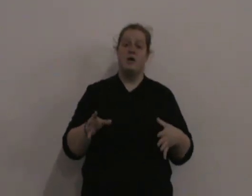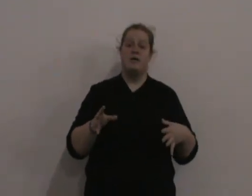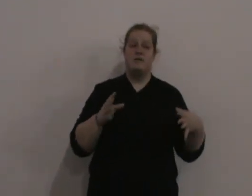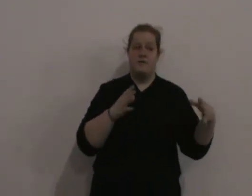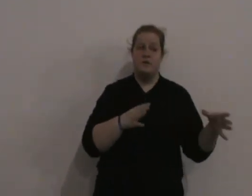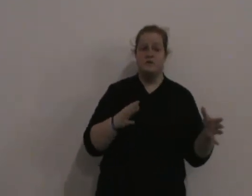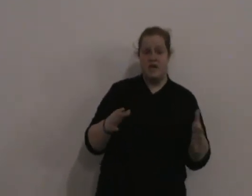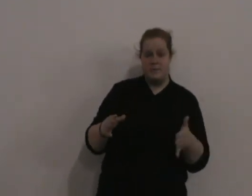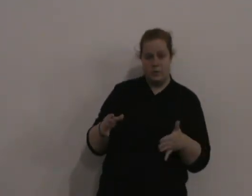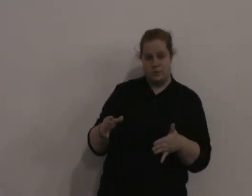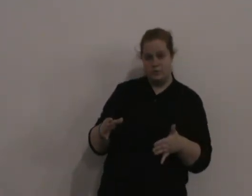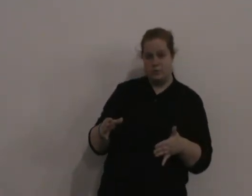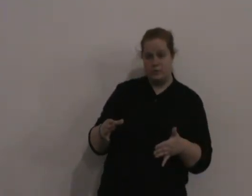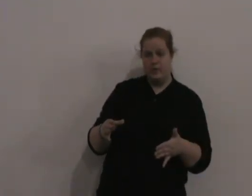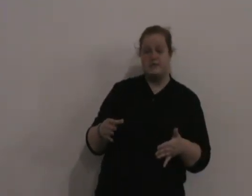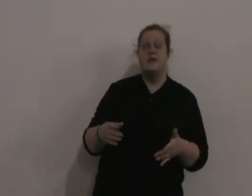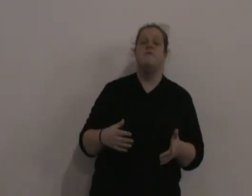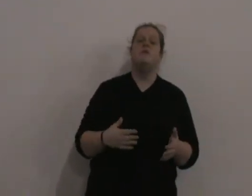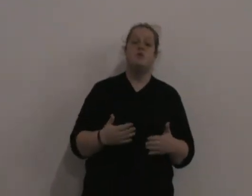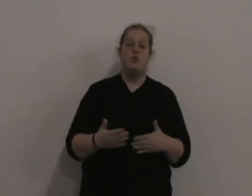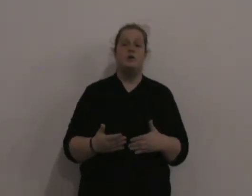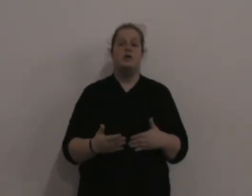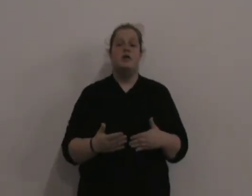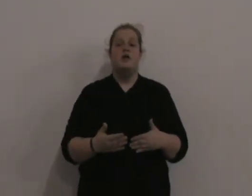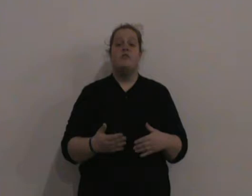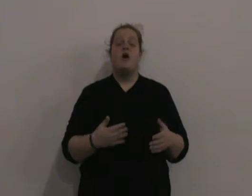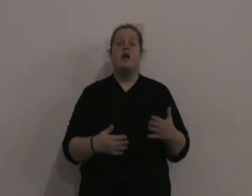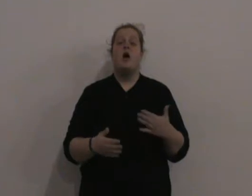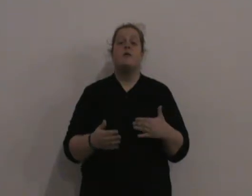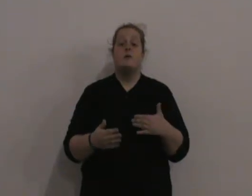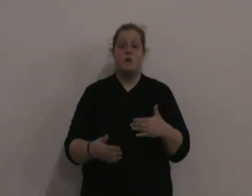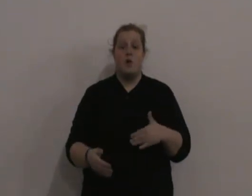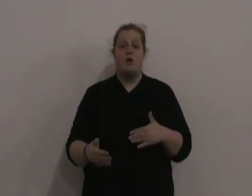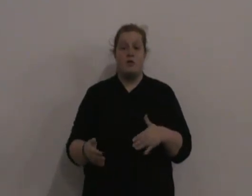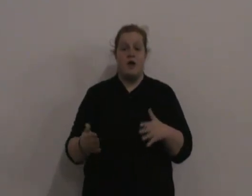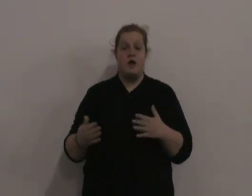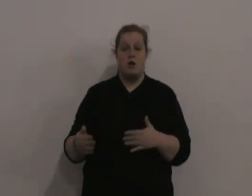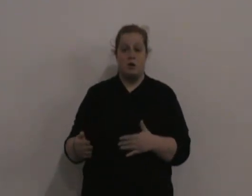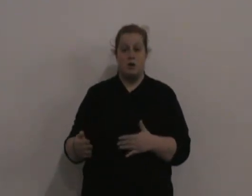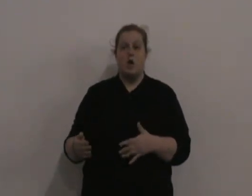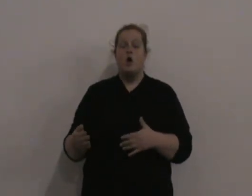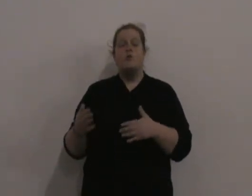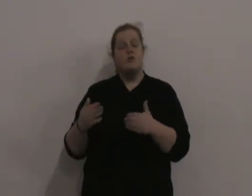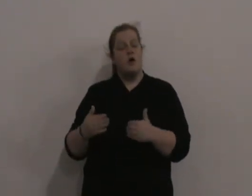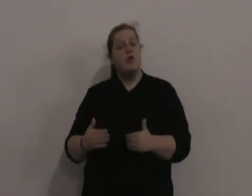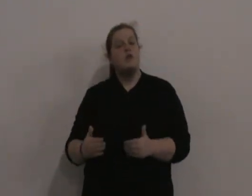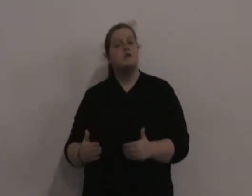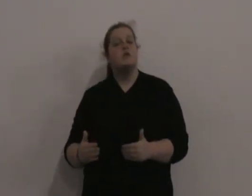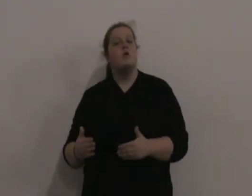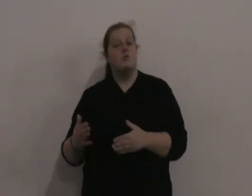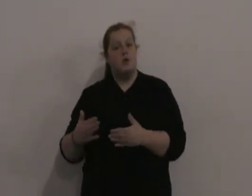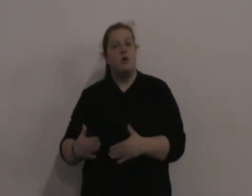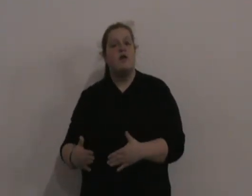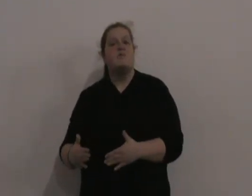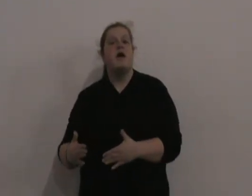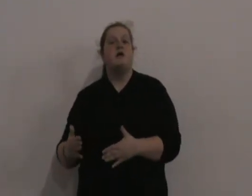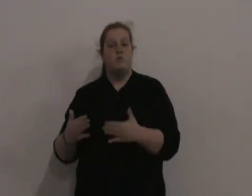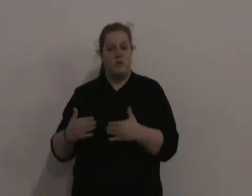part, the first time goes through is love the Lord, thy God with all thy heart, with all thy soul, with all thy mind, with all